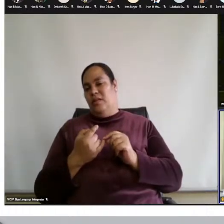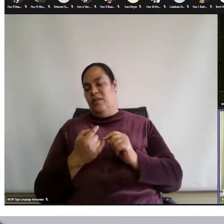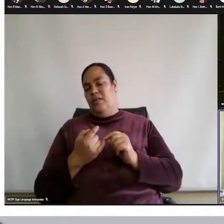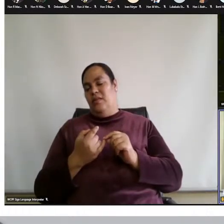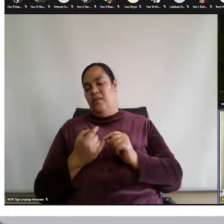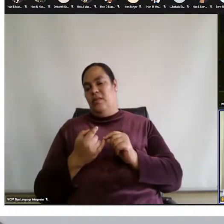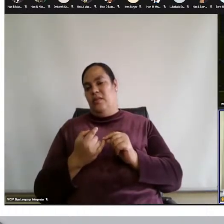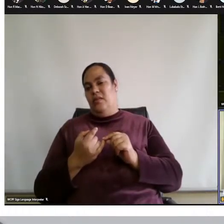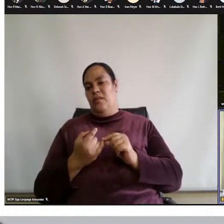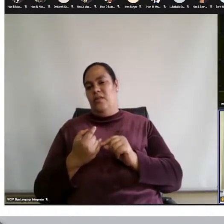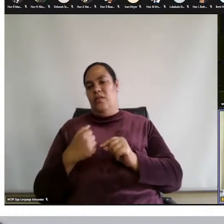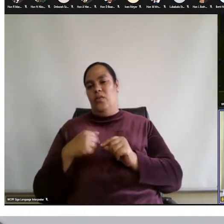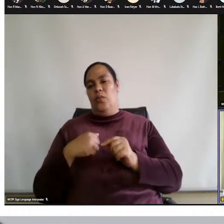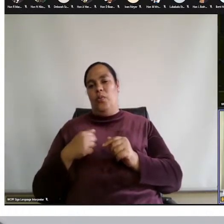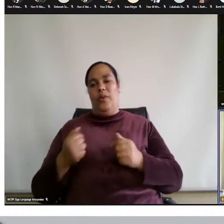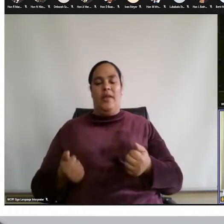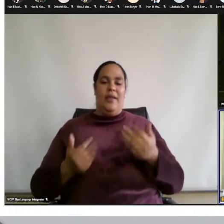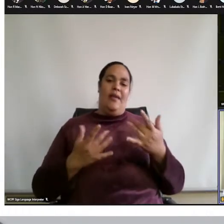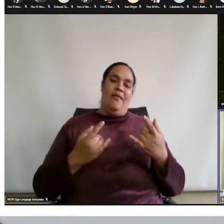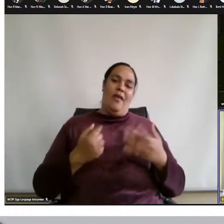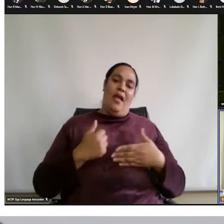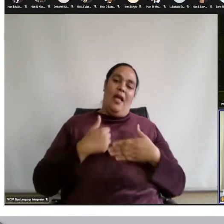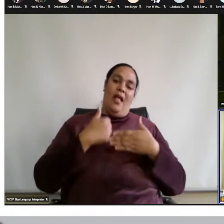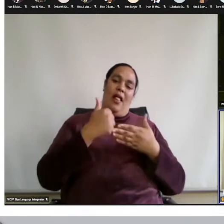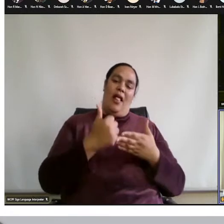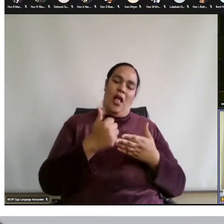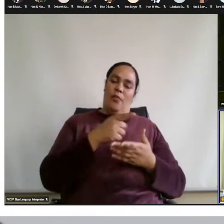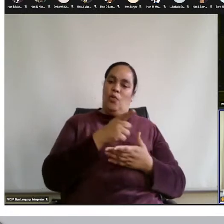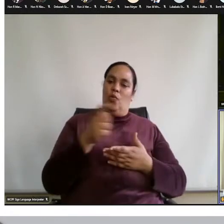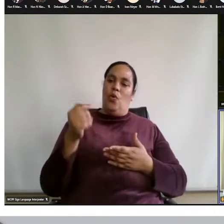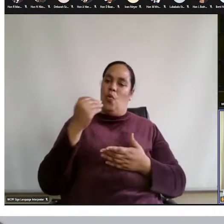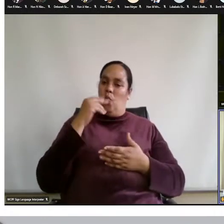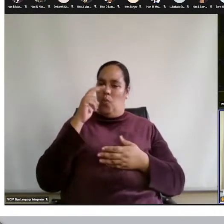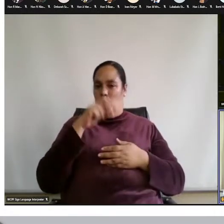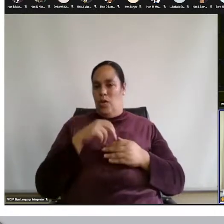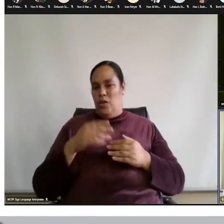we give it help to those who need it most.